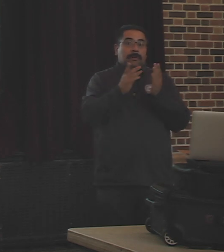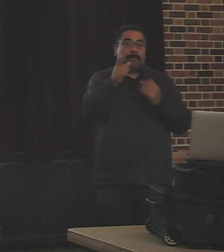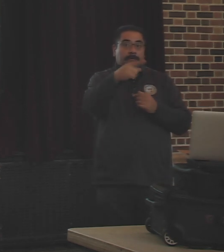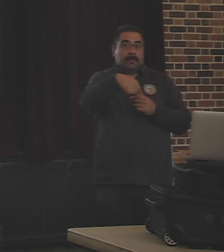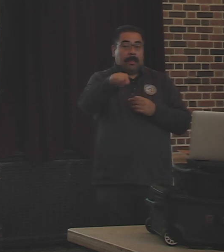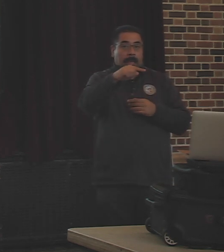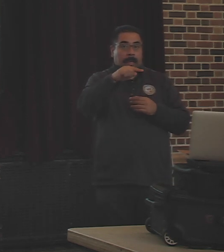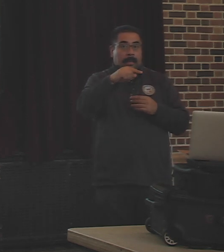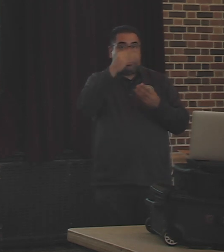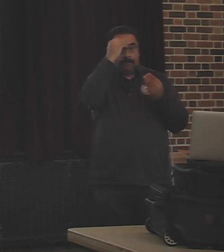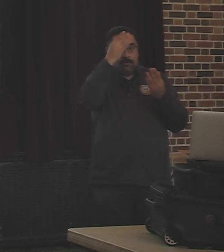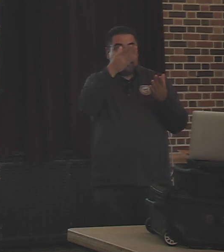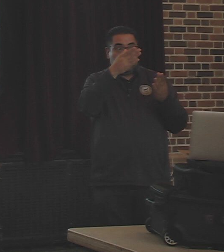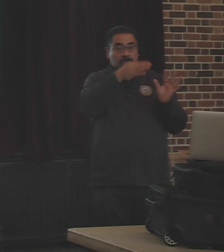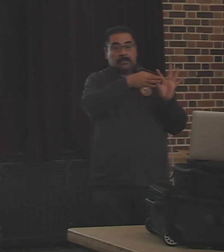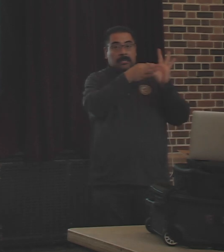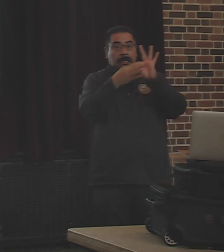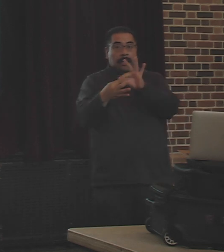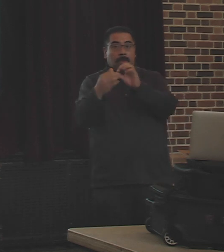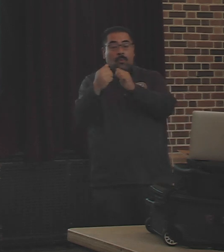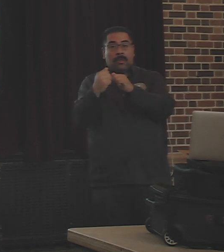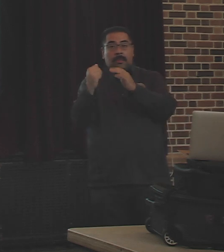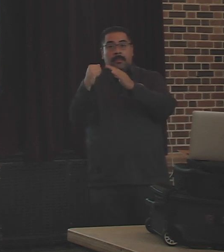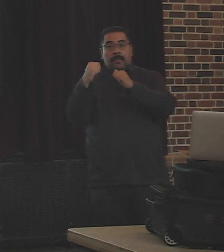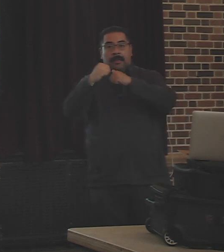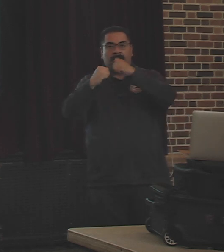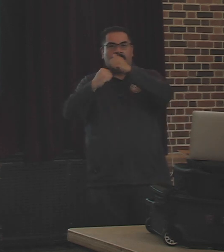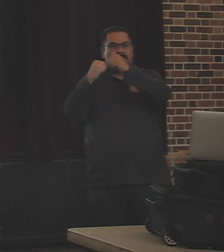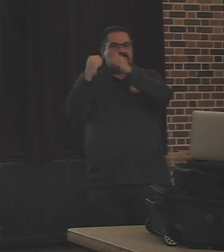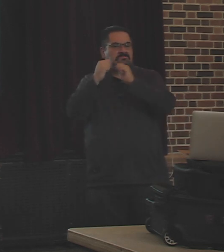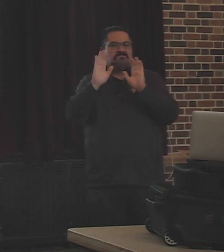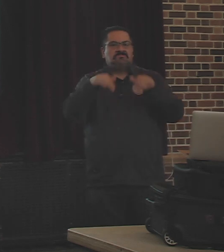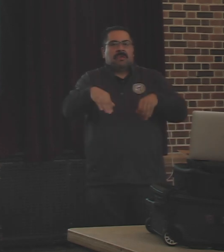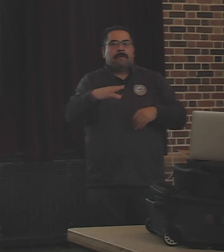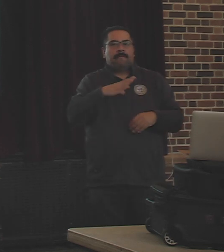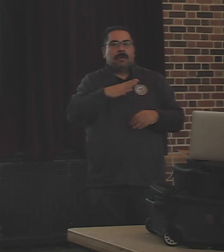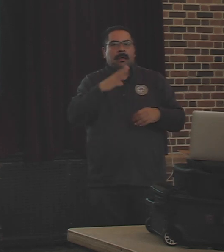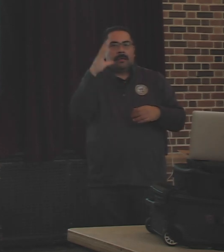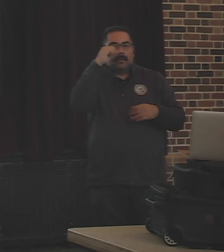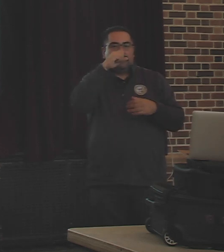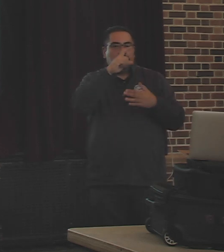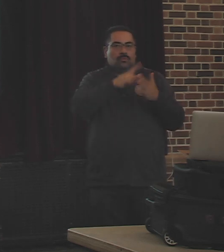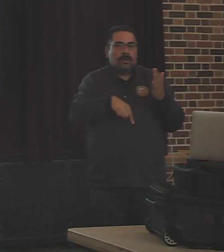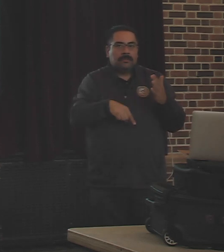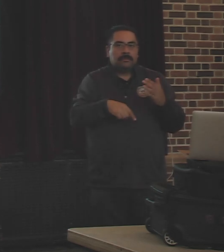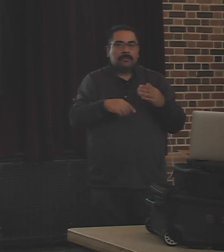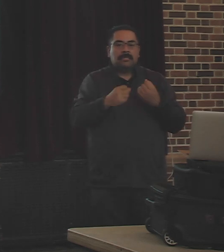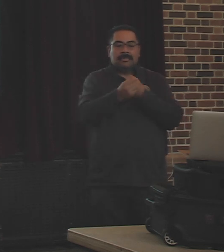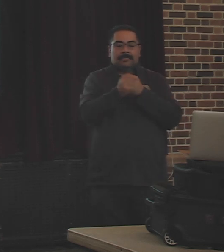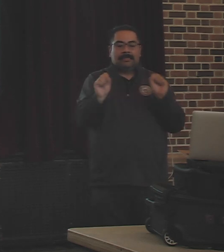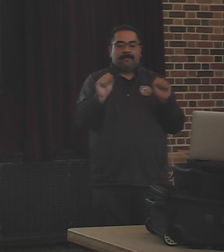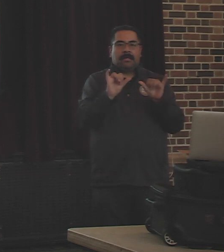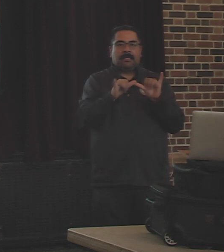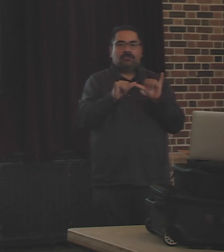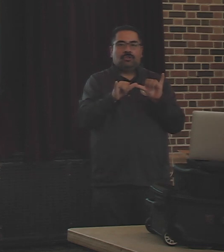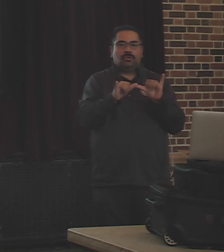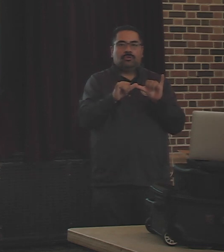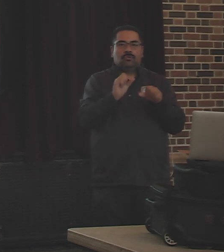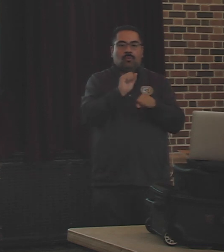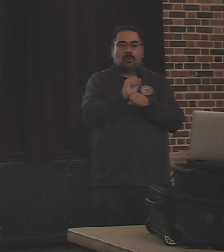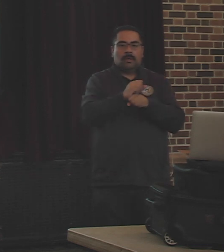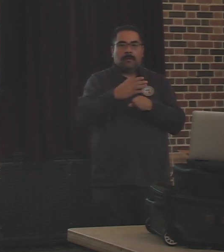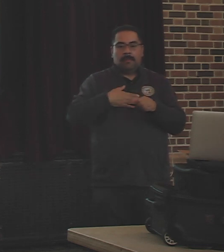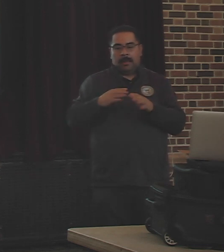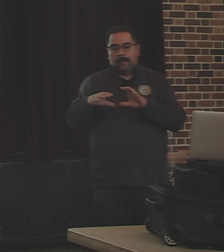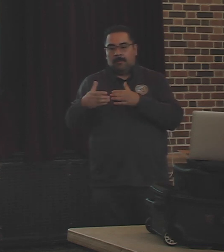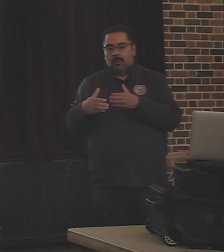information does fall into the infrastructure side, that's fine, because guess what? The safety engineers work in my bureau, and